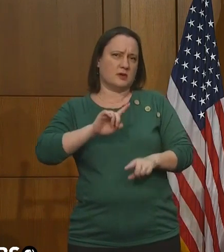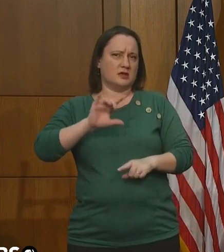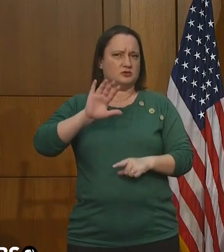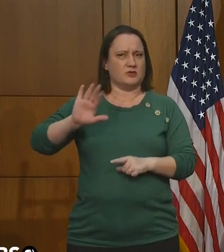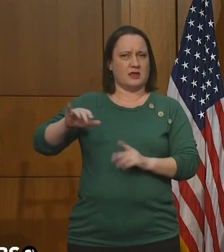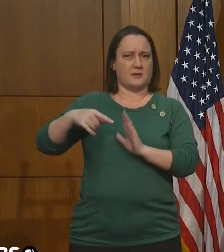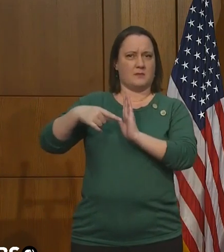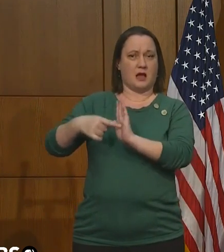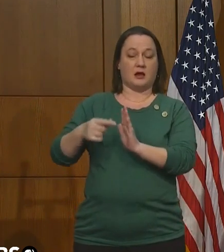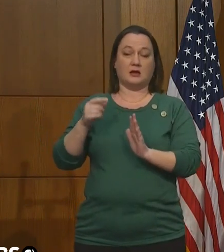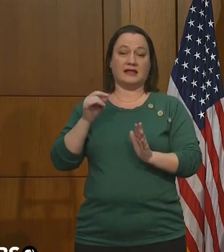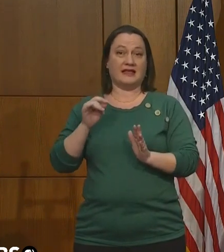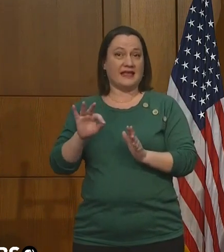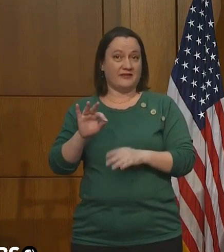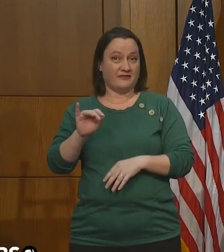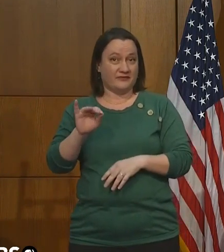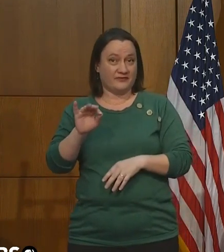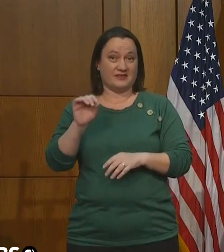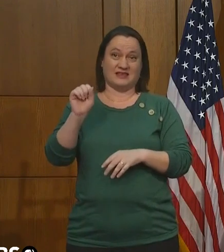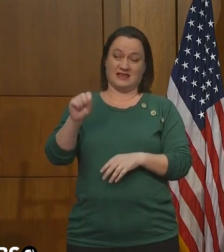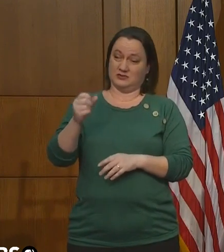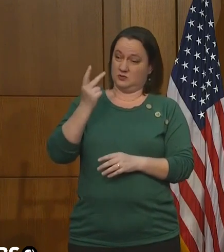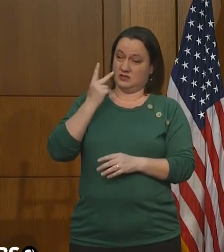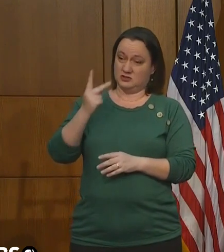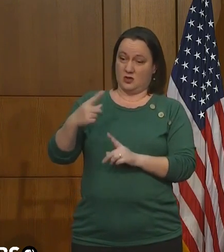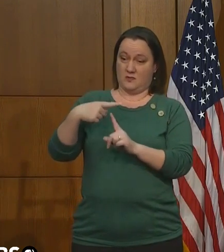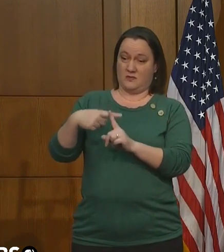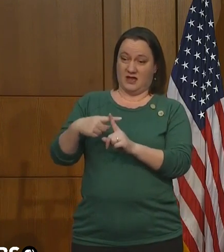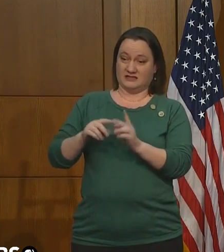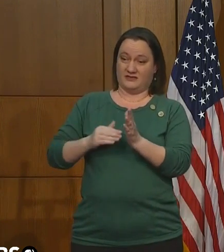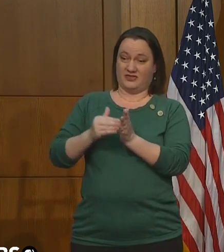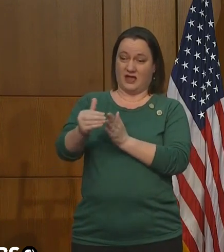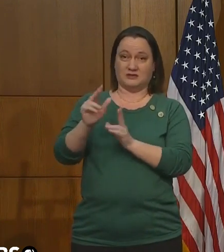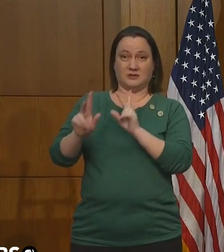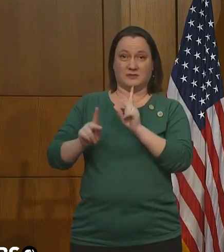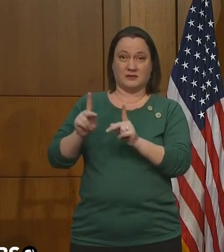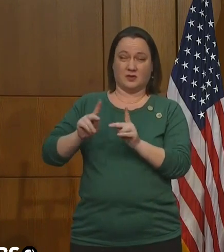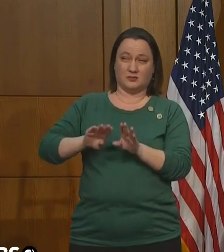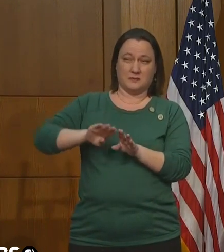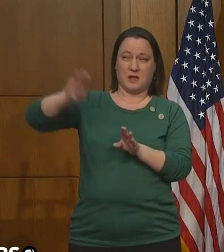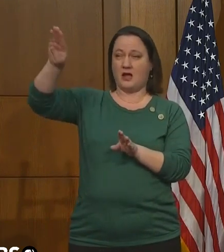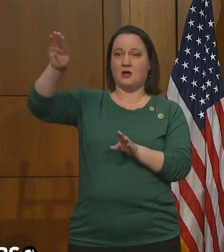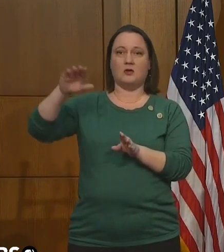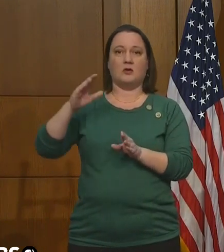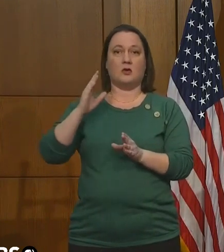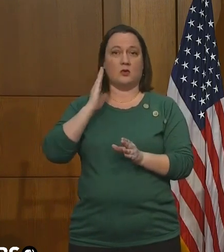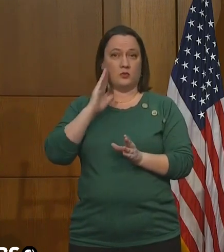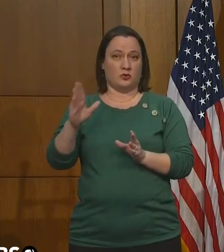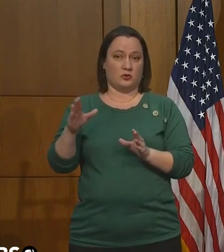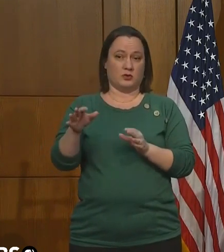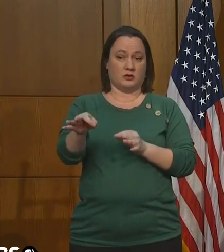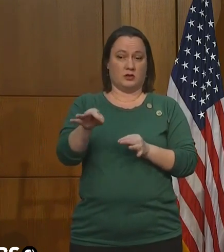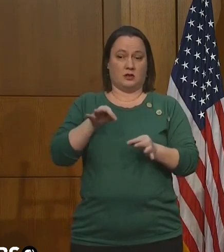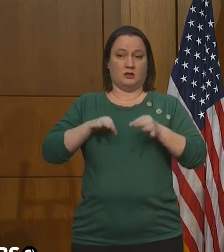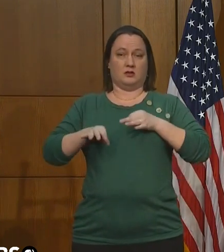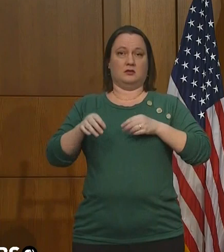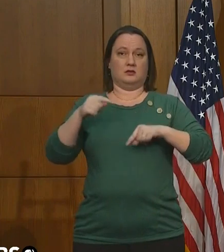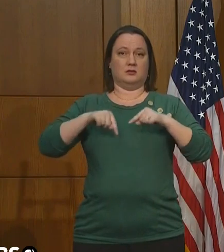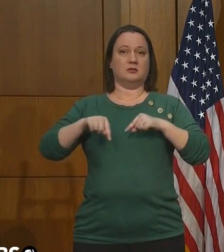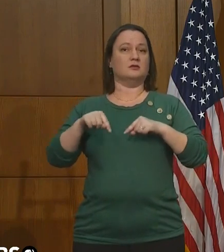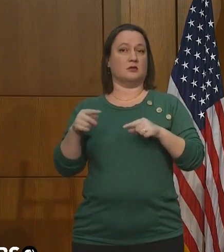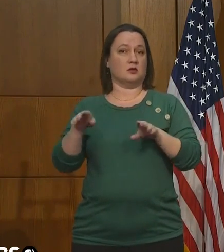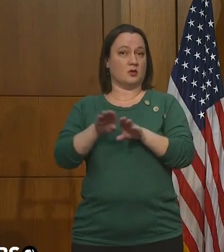business restrictions back in place statewide or regionally? The second part of your question, if we see cases spike,